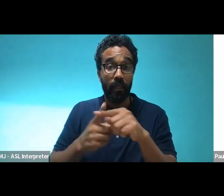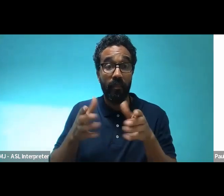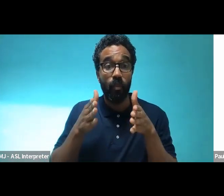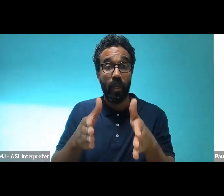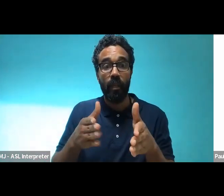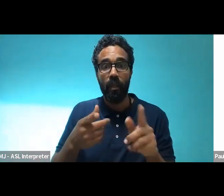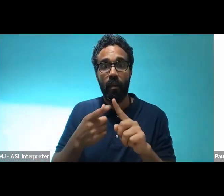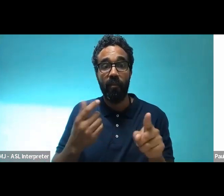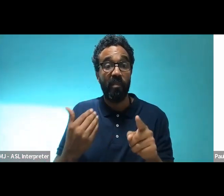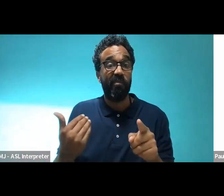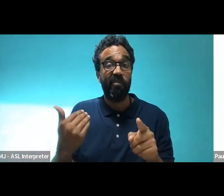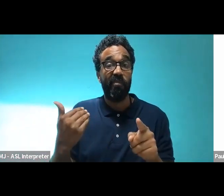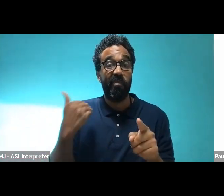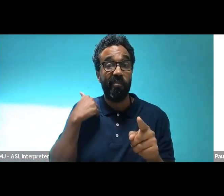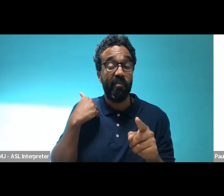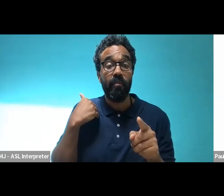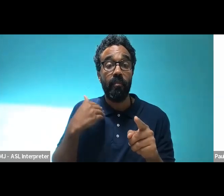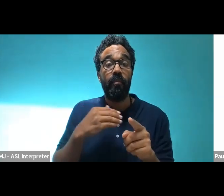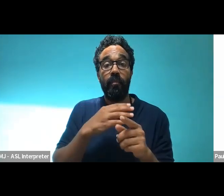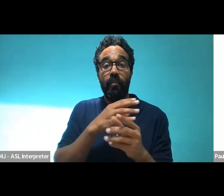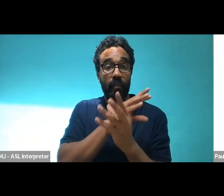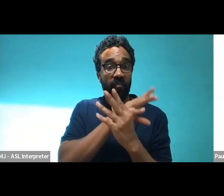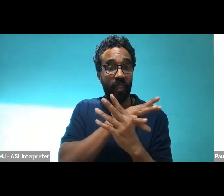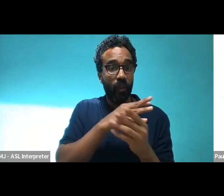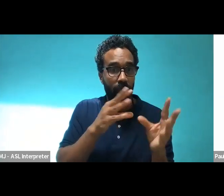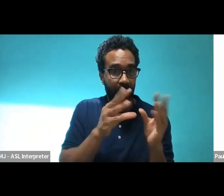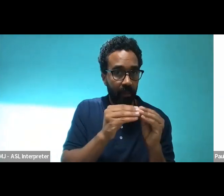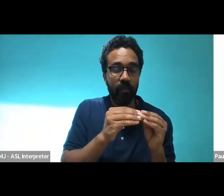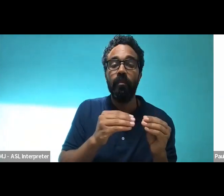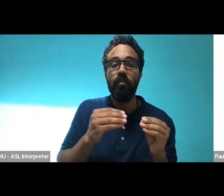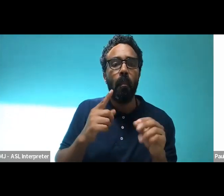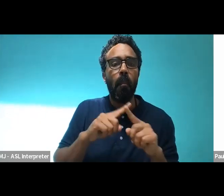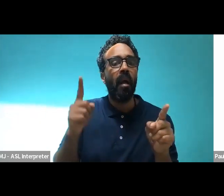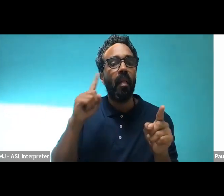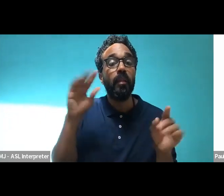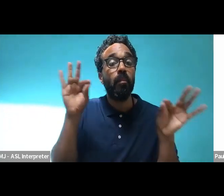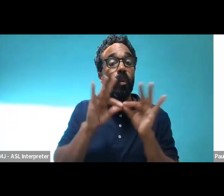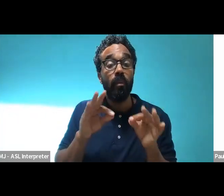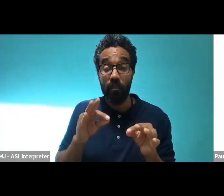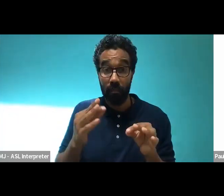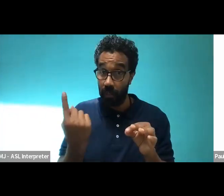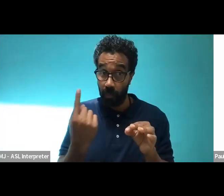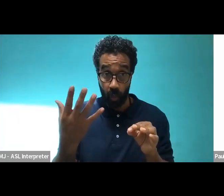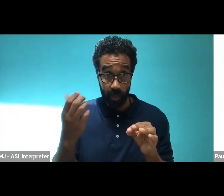but I thought it was important. So anybody want to jump in on that one?